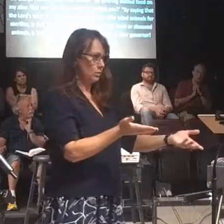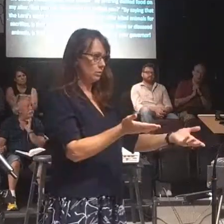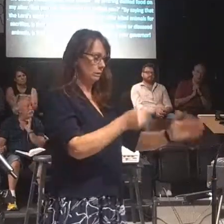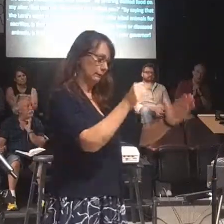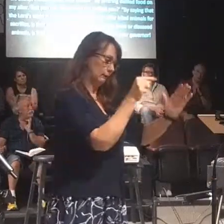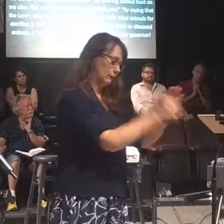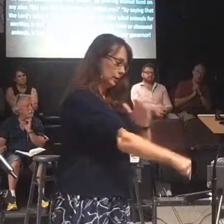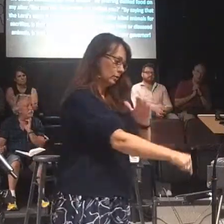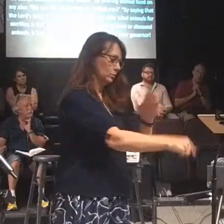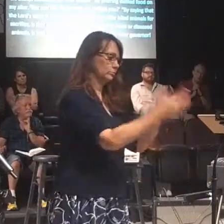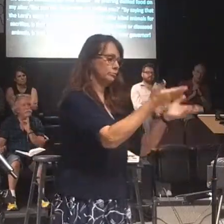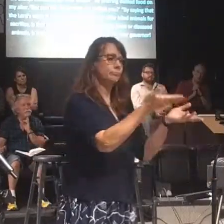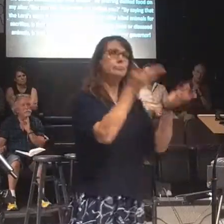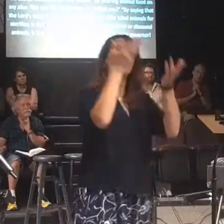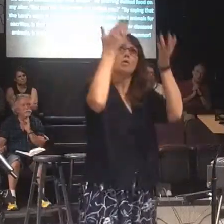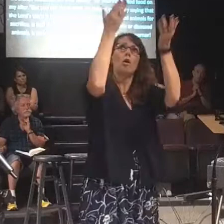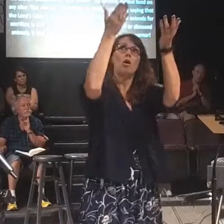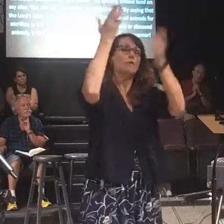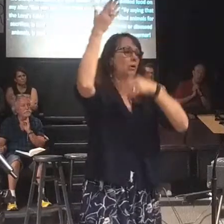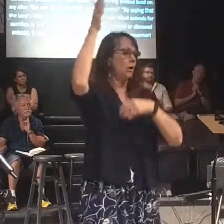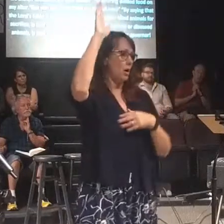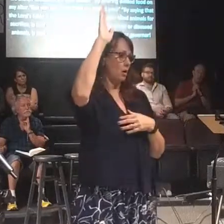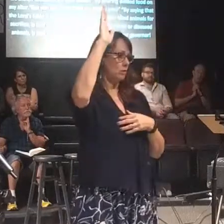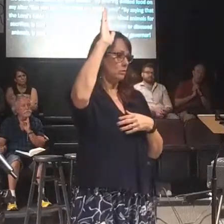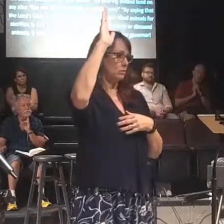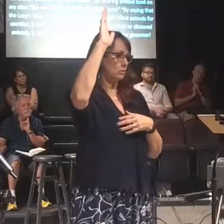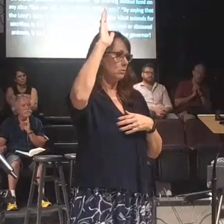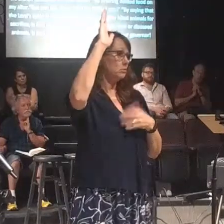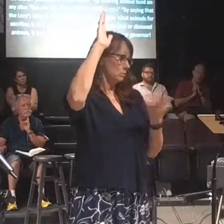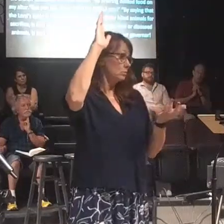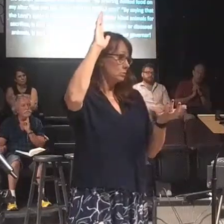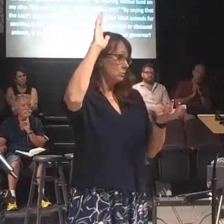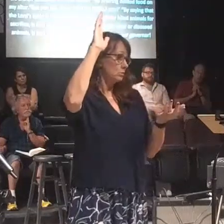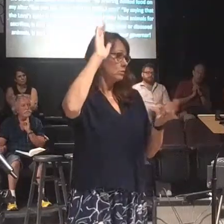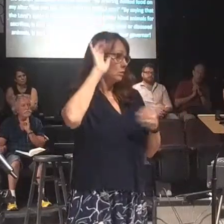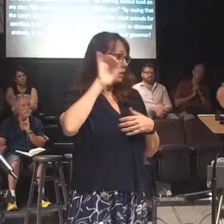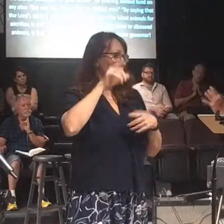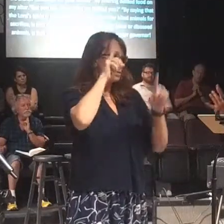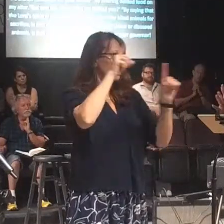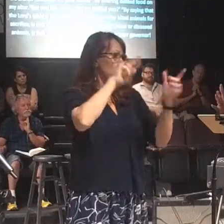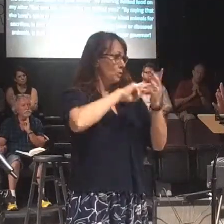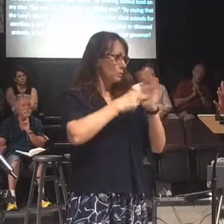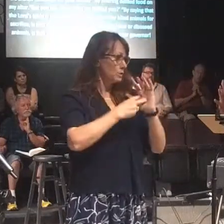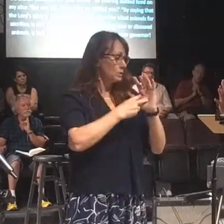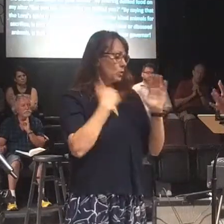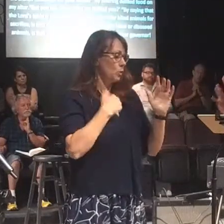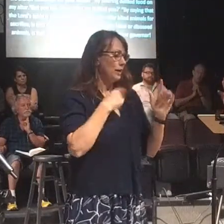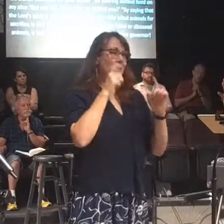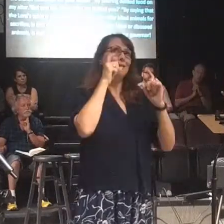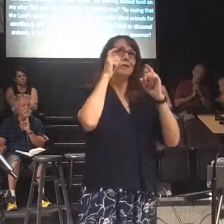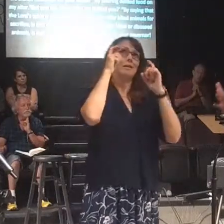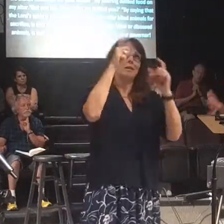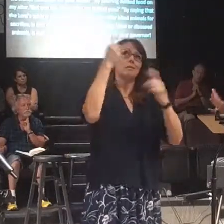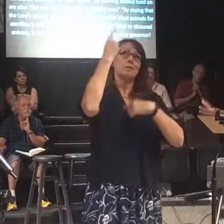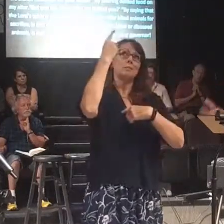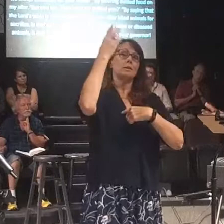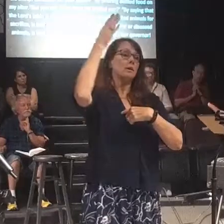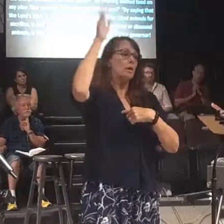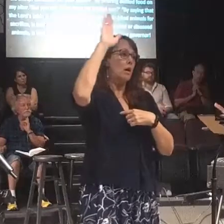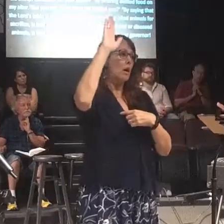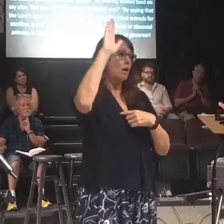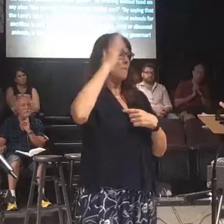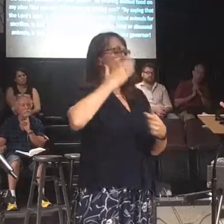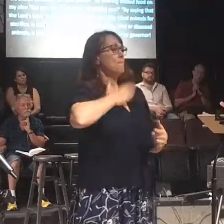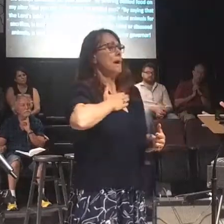give it away from what you could have used for yourself. And you give something to God that is the best you